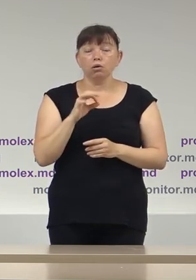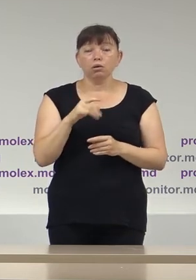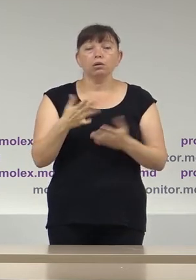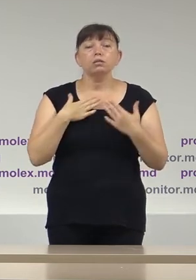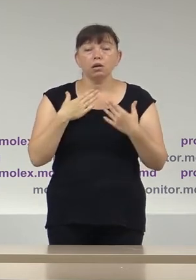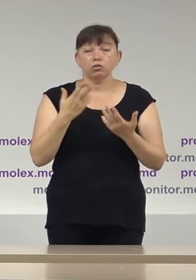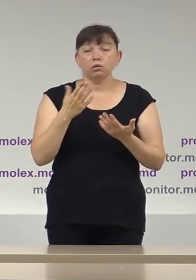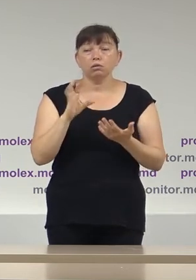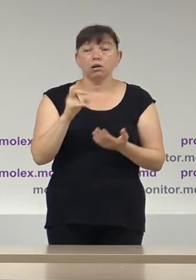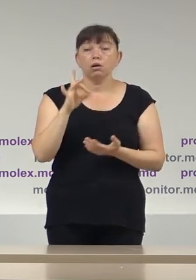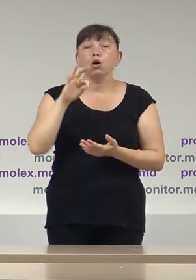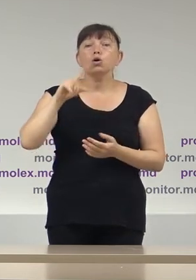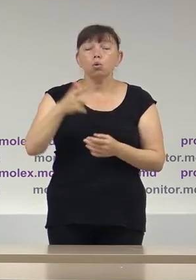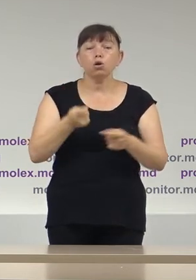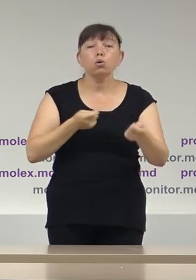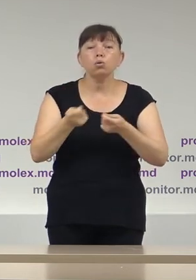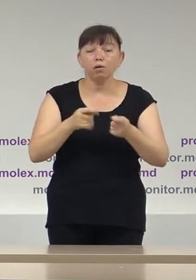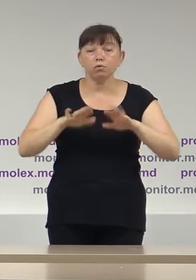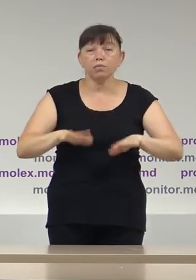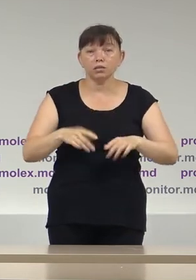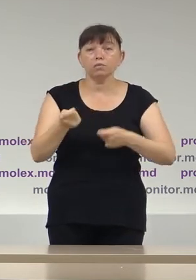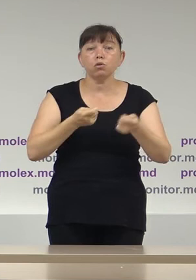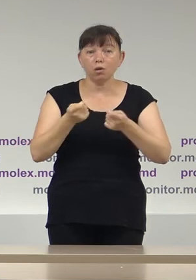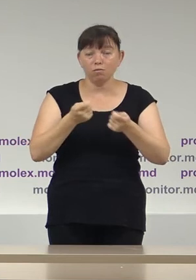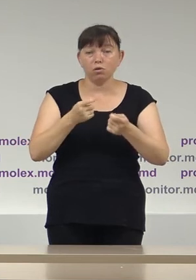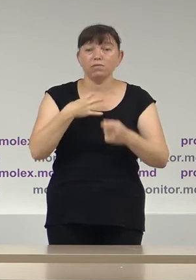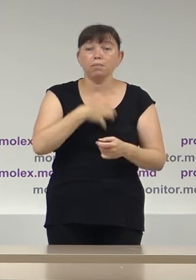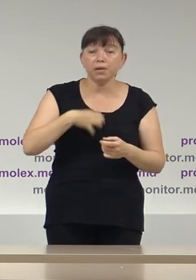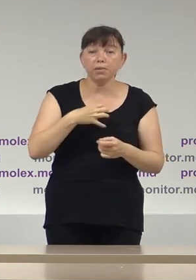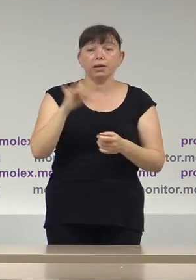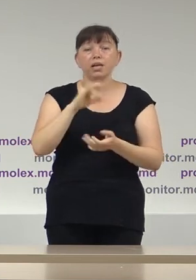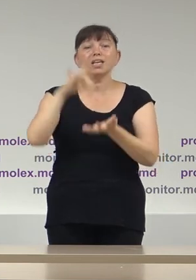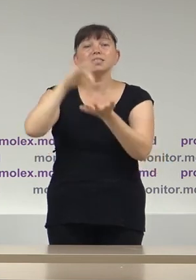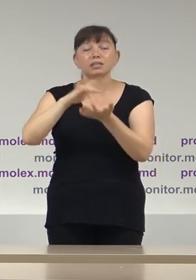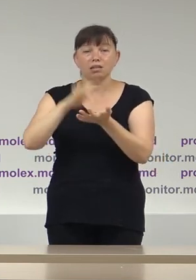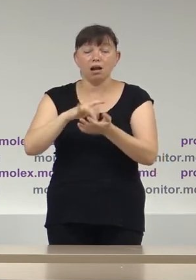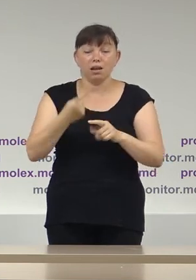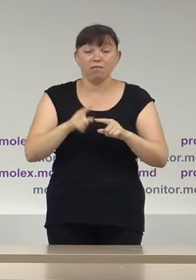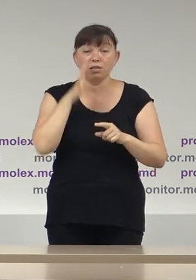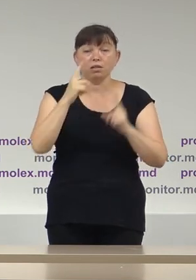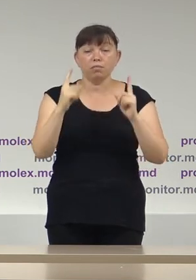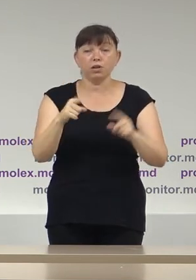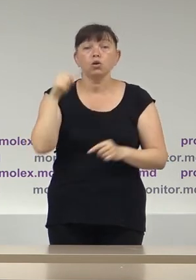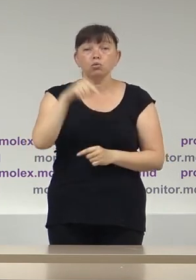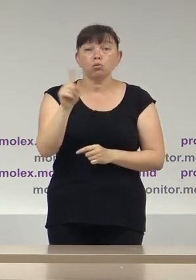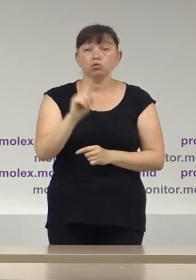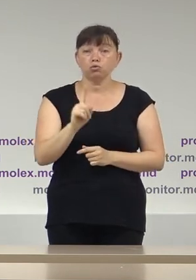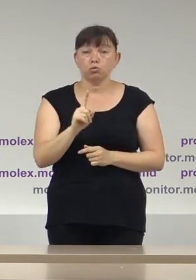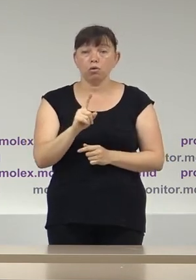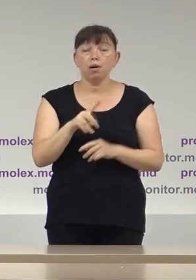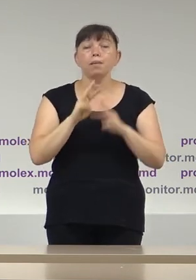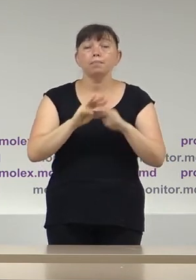late the electoral rolls out of the all 812 visited. Regarding the role and involvement of the central and local